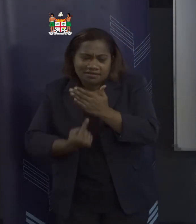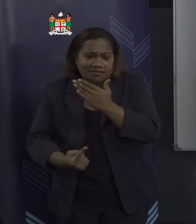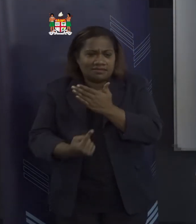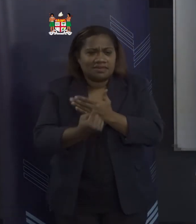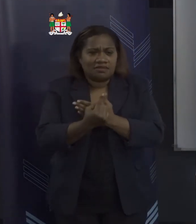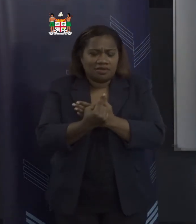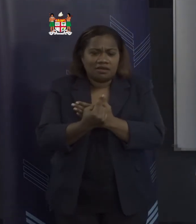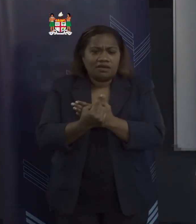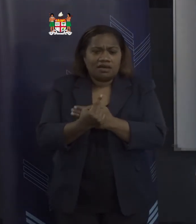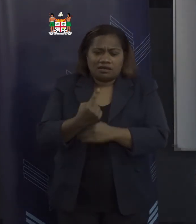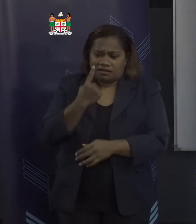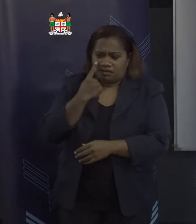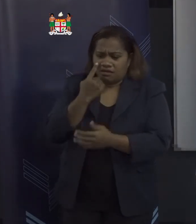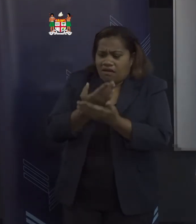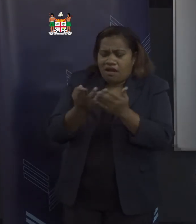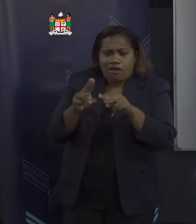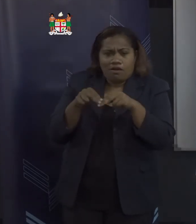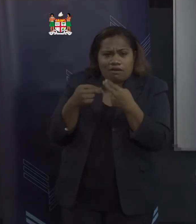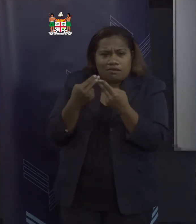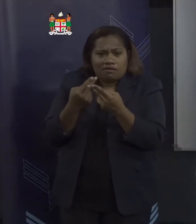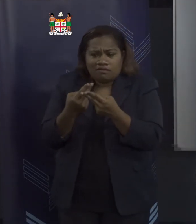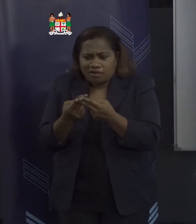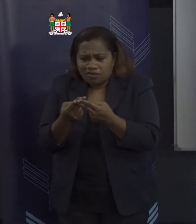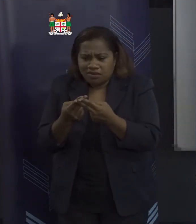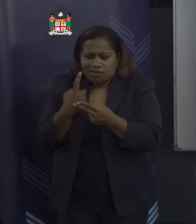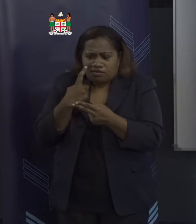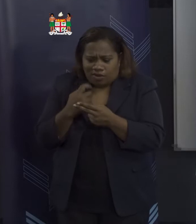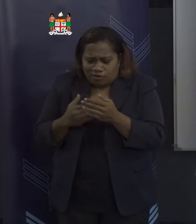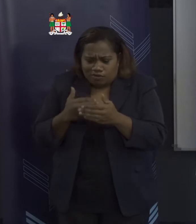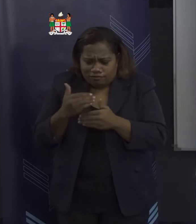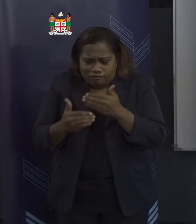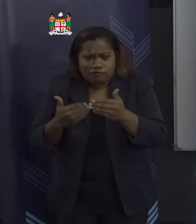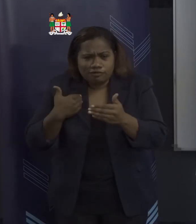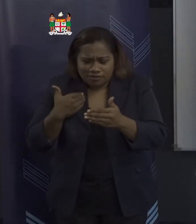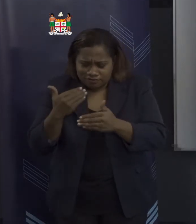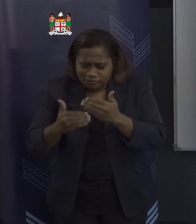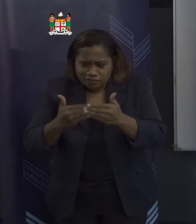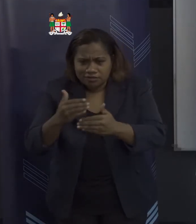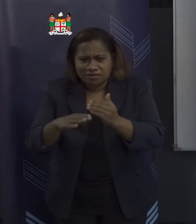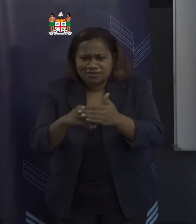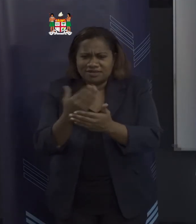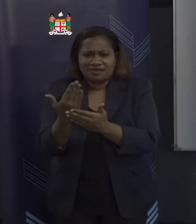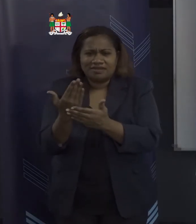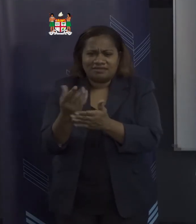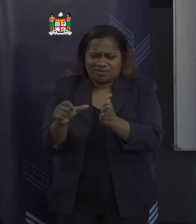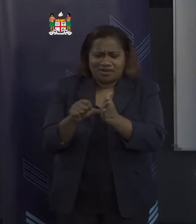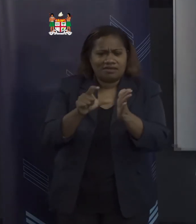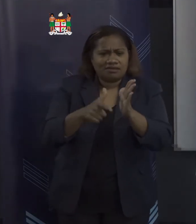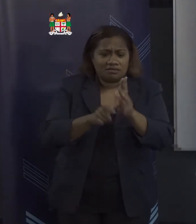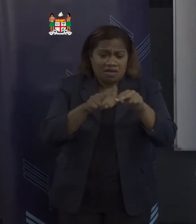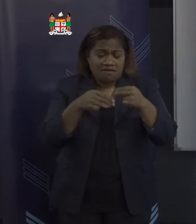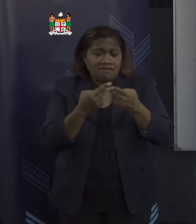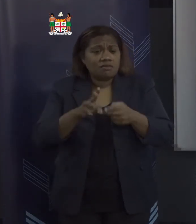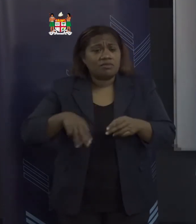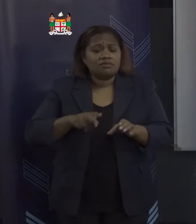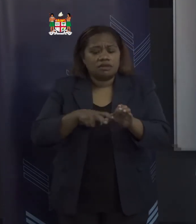and they've seen how the families were coping during this difficult time. Family members were without